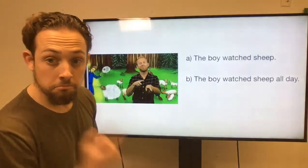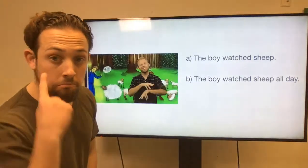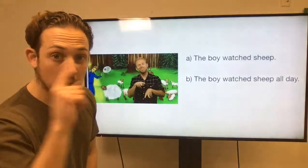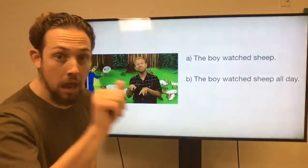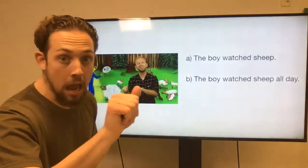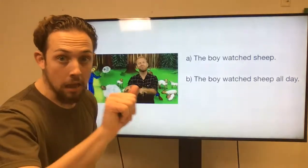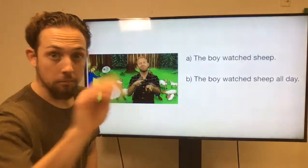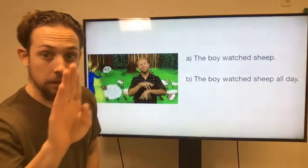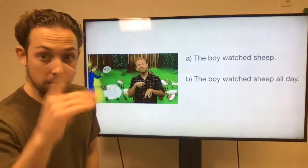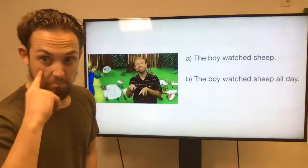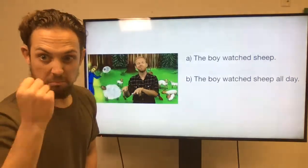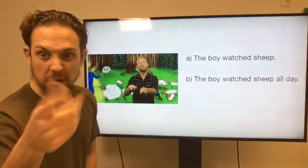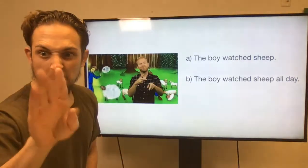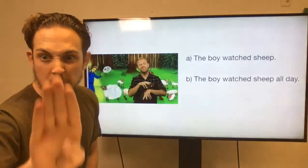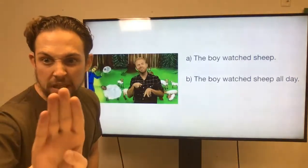Which do you think it is, A or B?